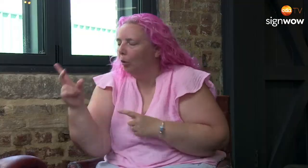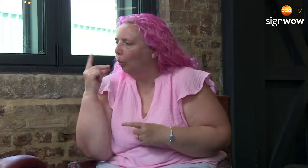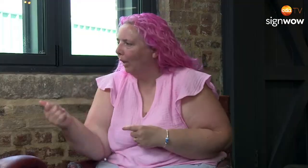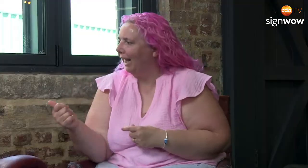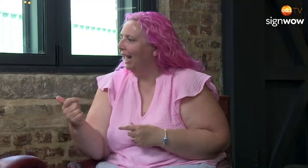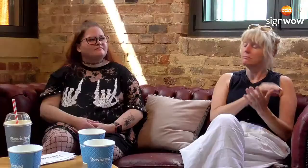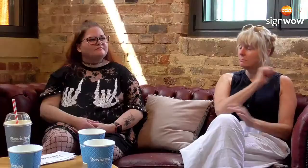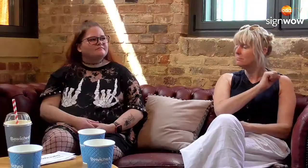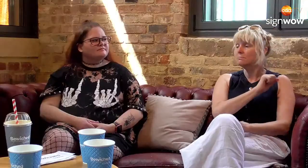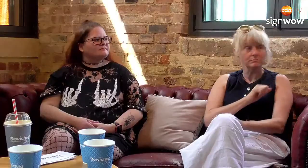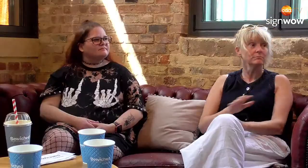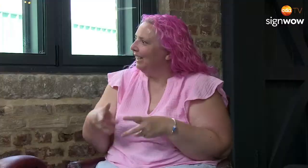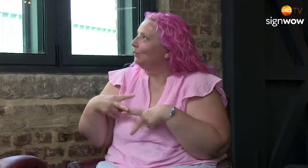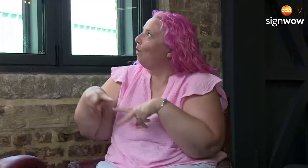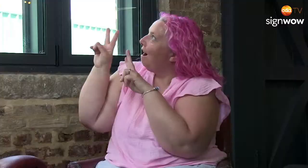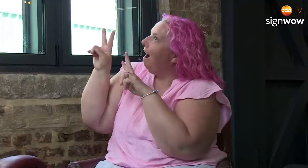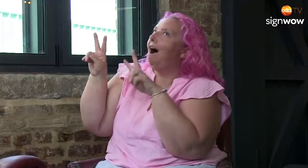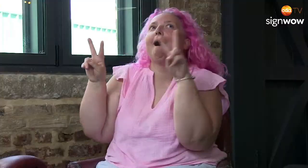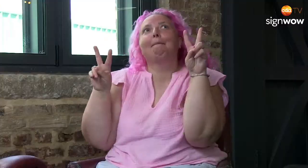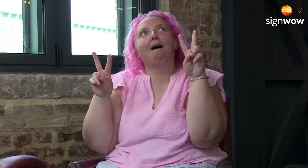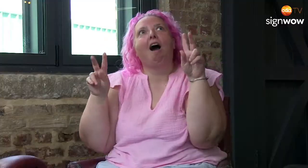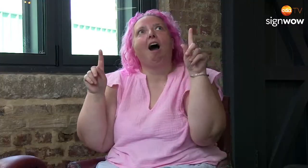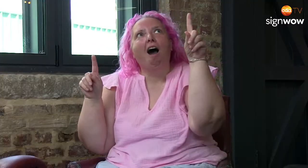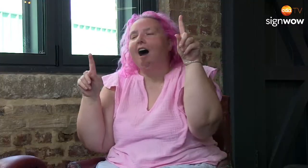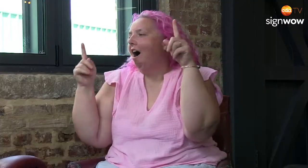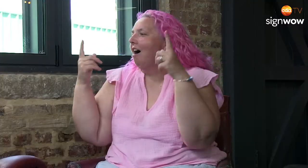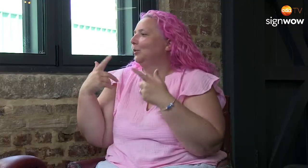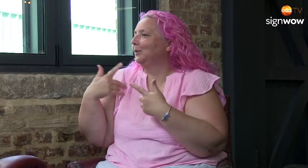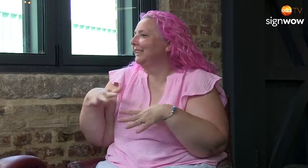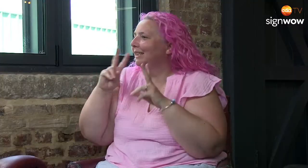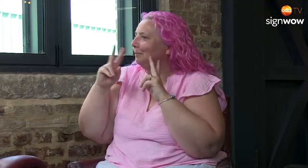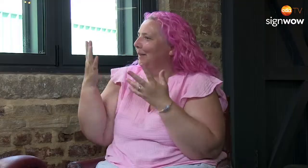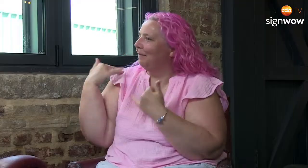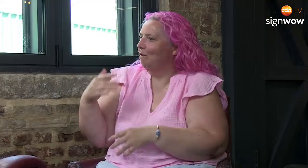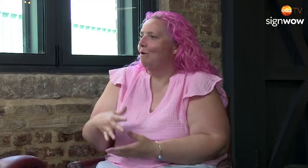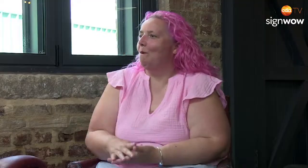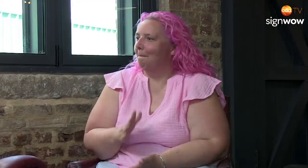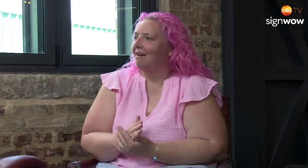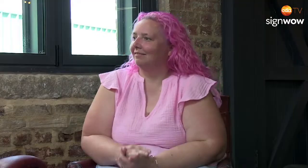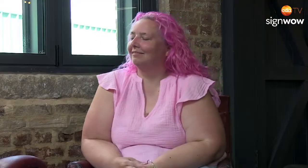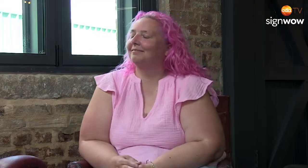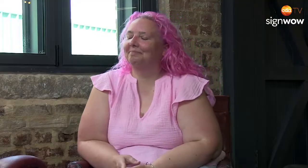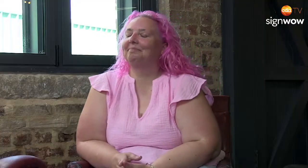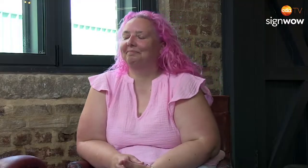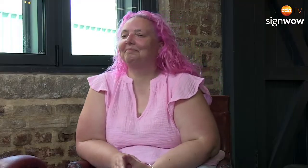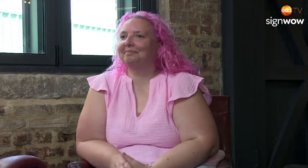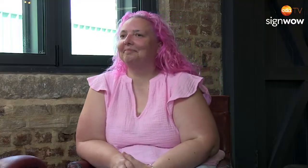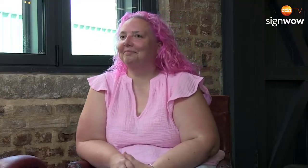or rushing to work, rushing through life. You need to stop and look up and really take it in, because you'll see things you've never seen